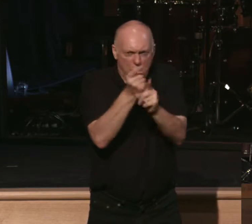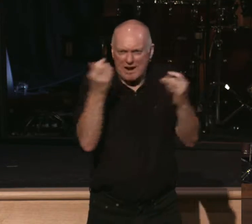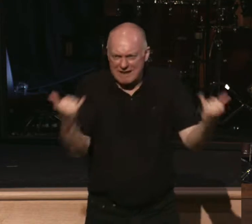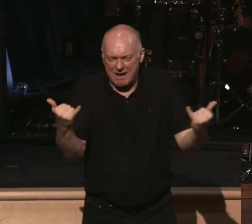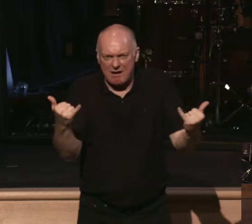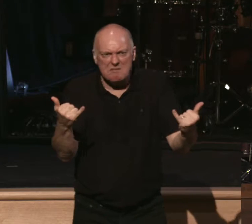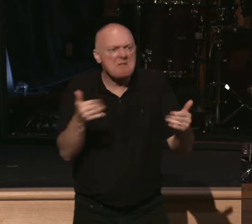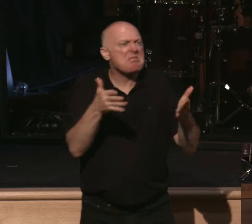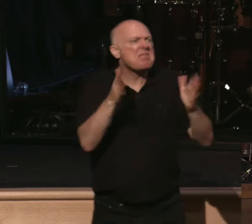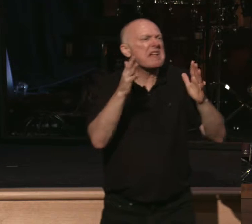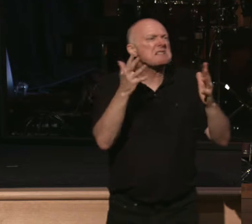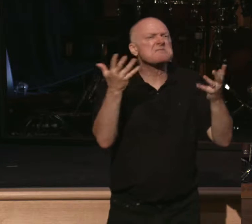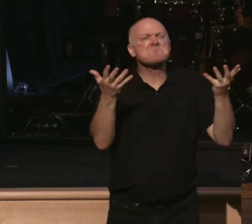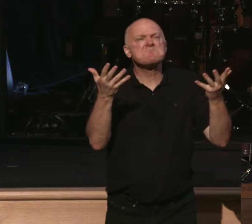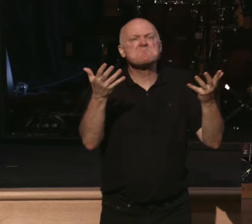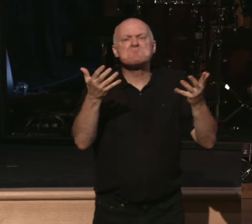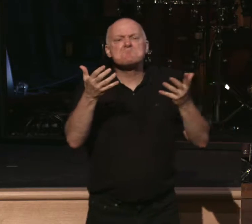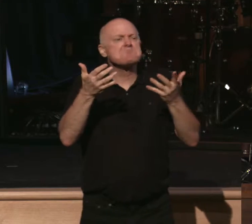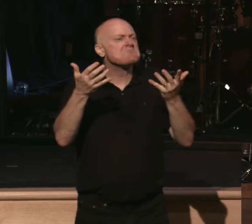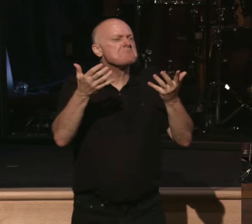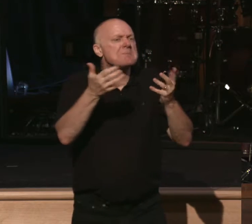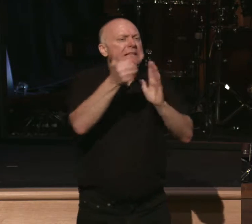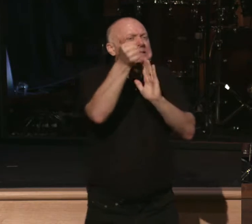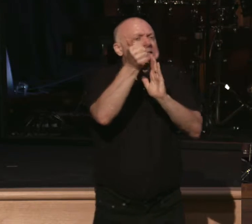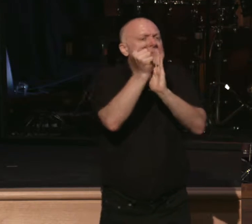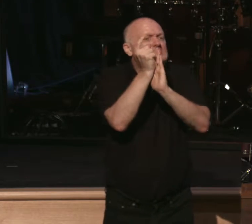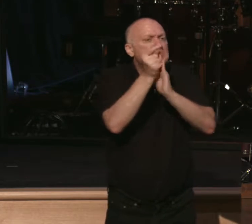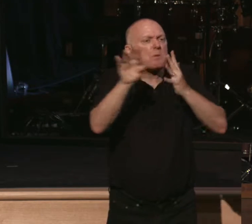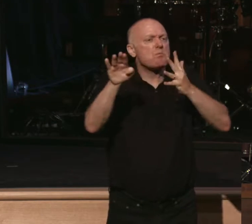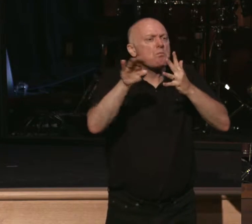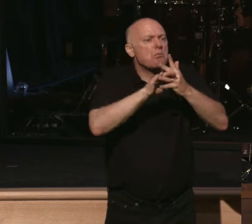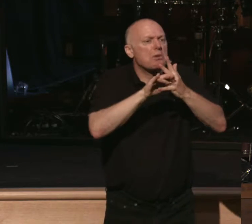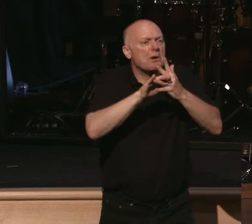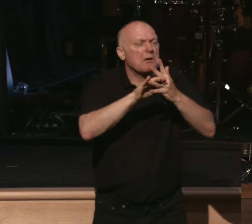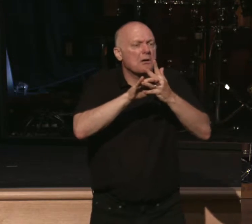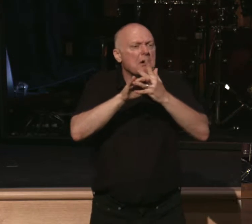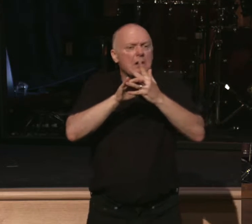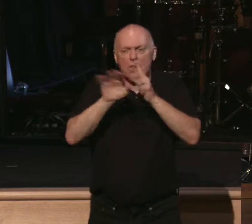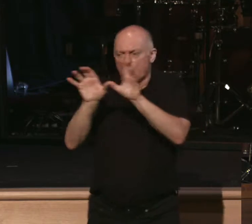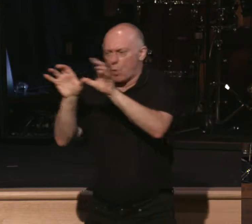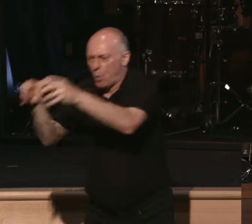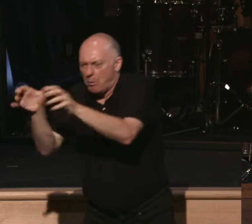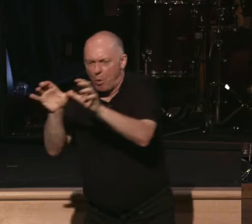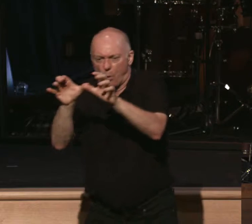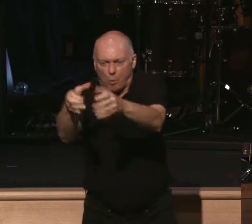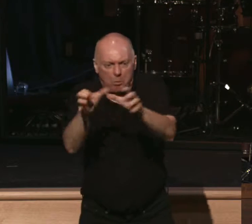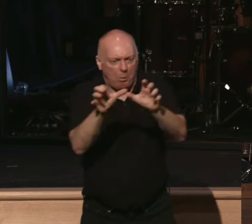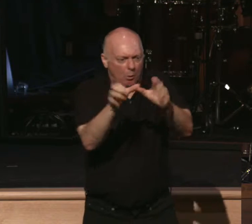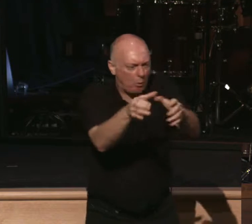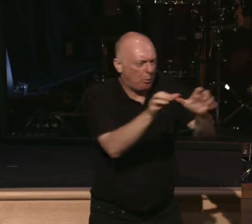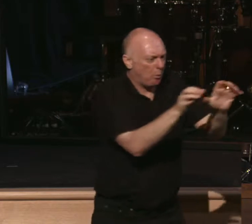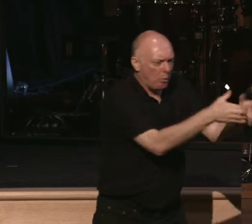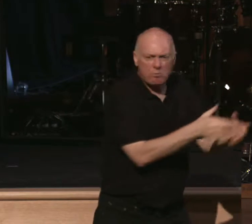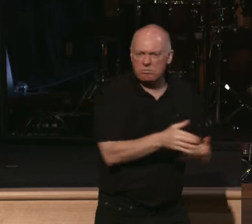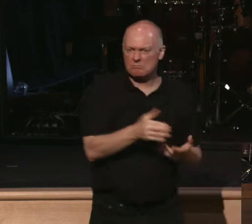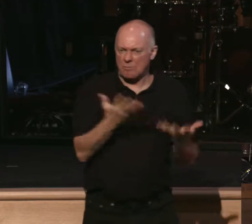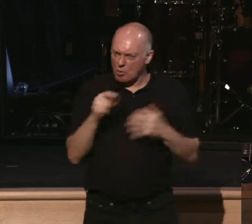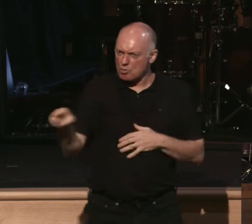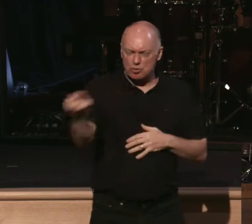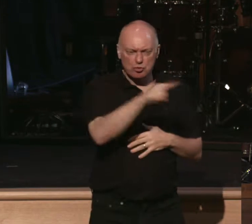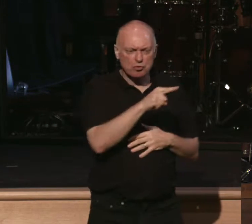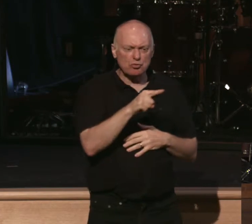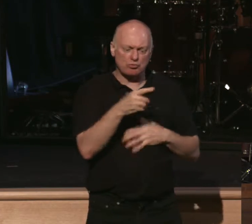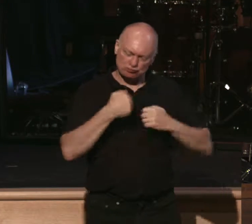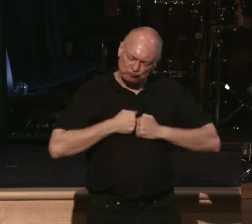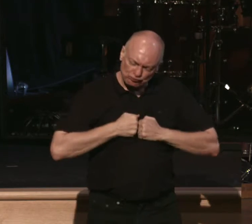Let's take about 10 minutes to break into our groups and to share what we've